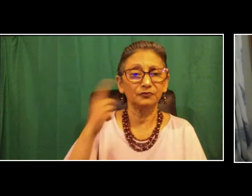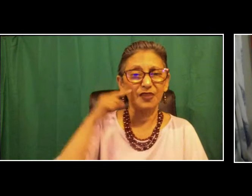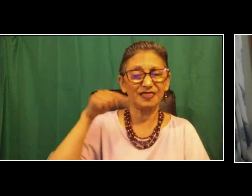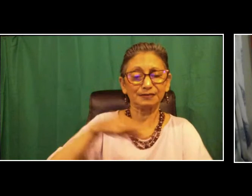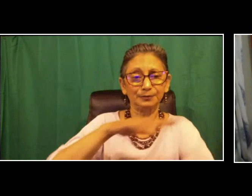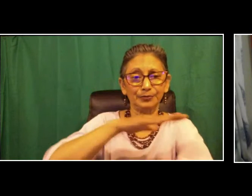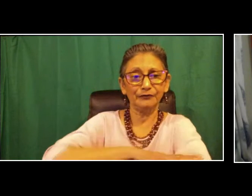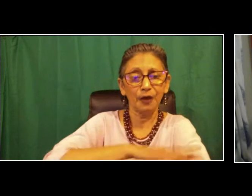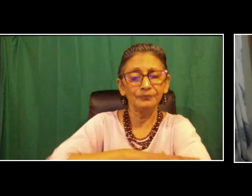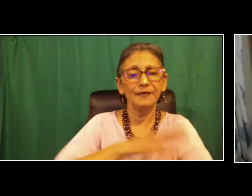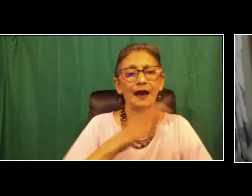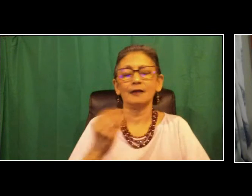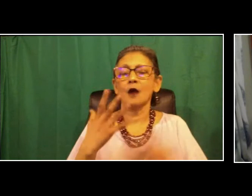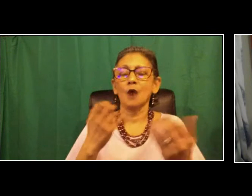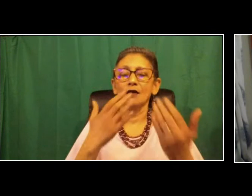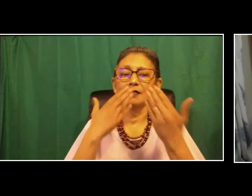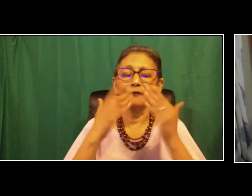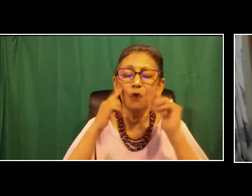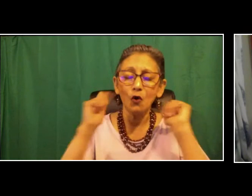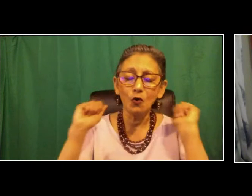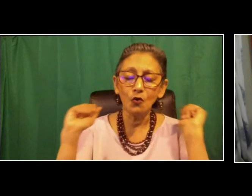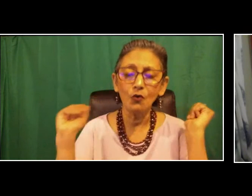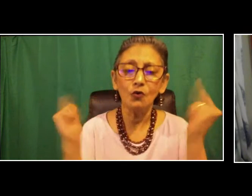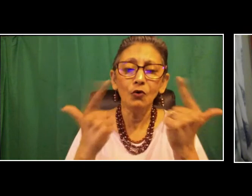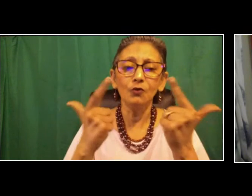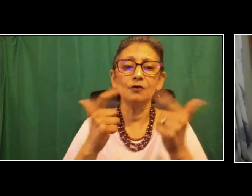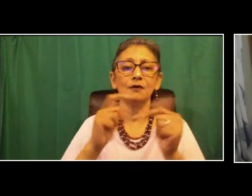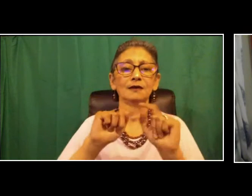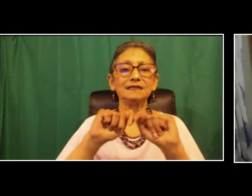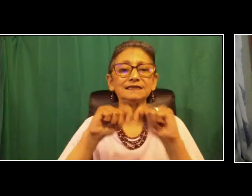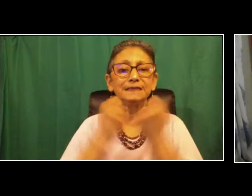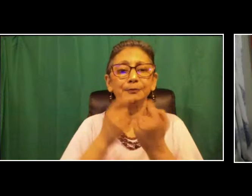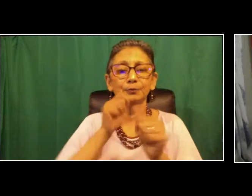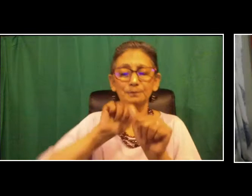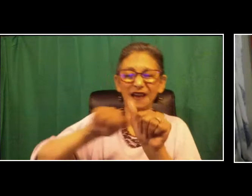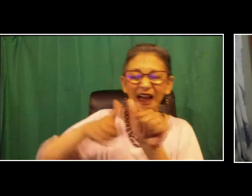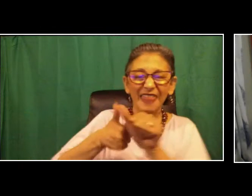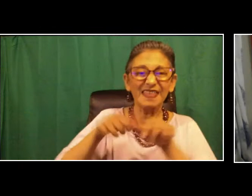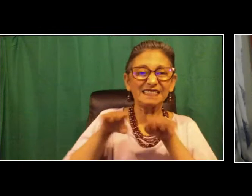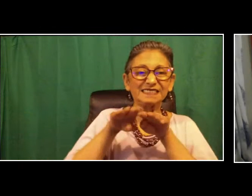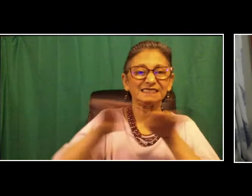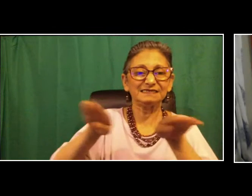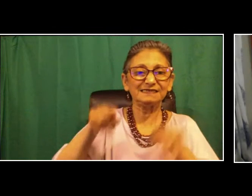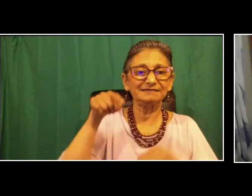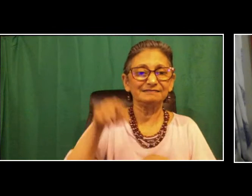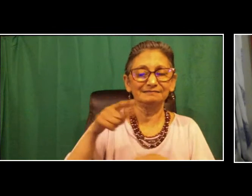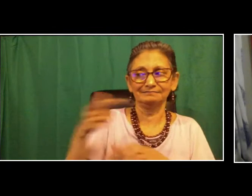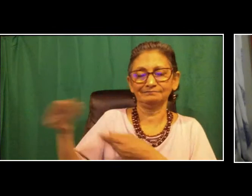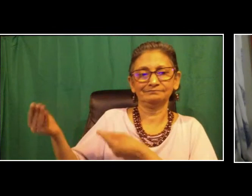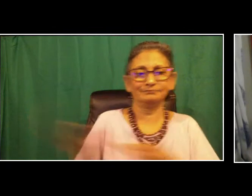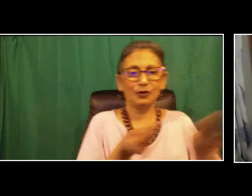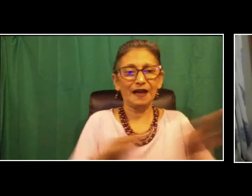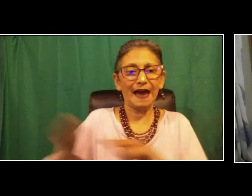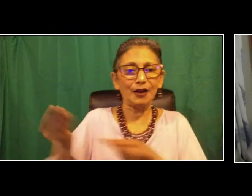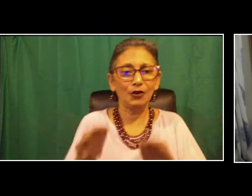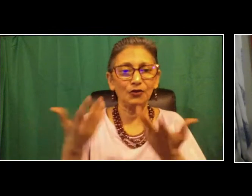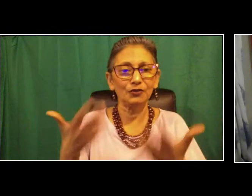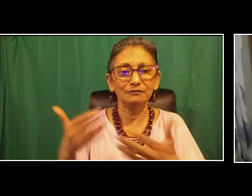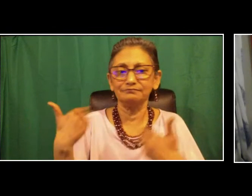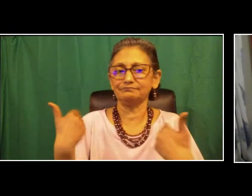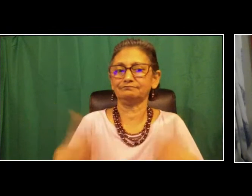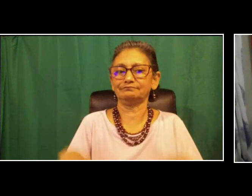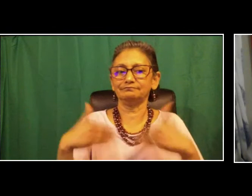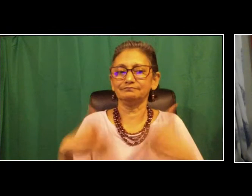platform and On the Air Productions for making this platform available to CAD. I want to